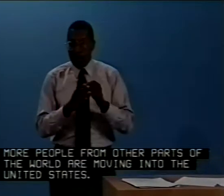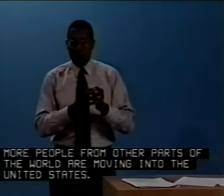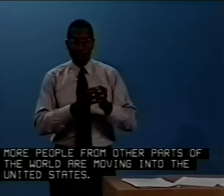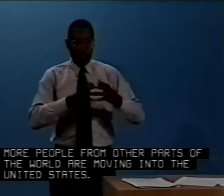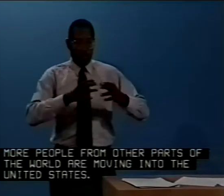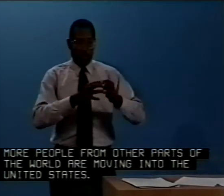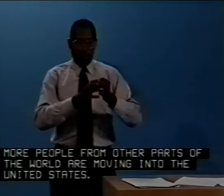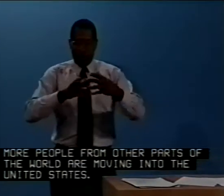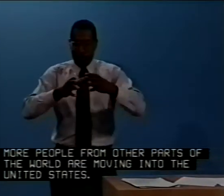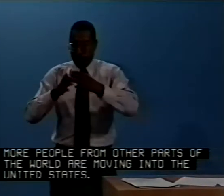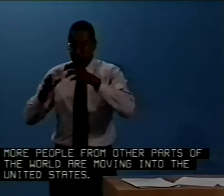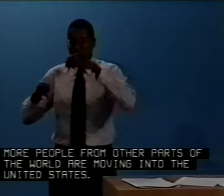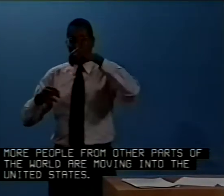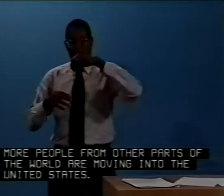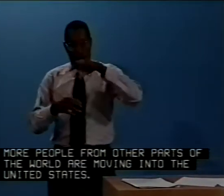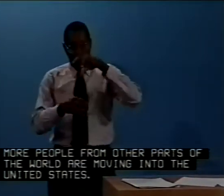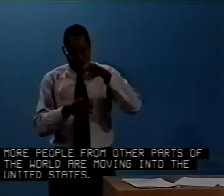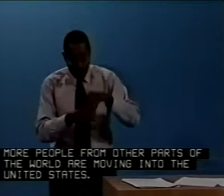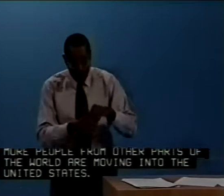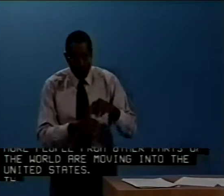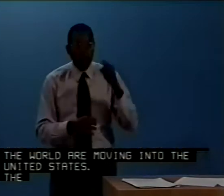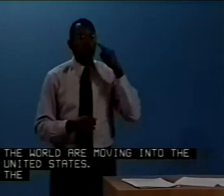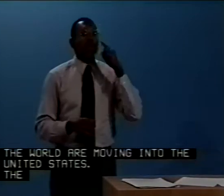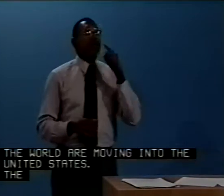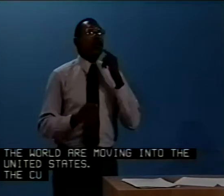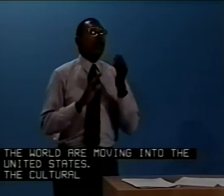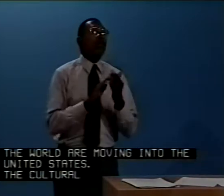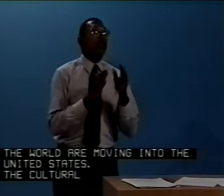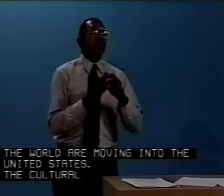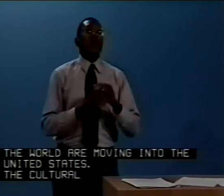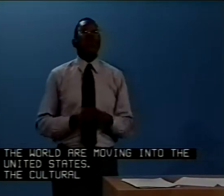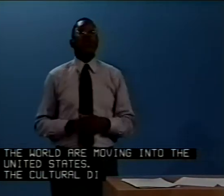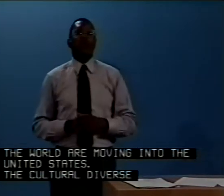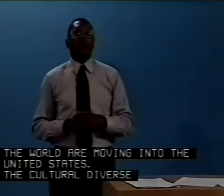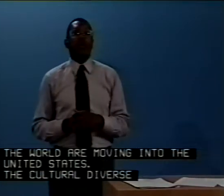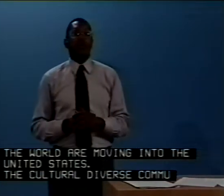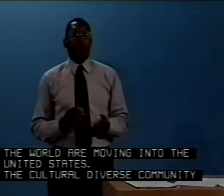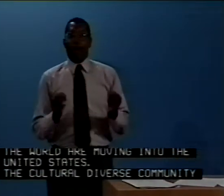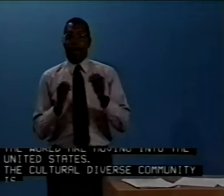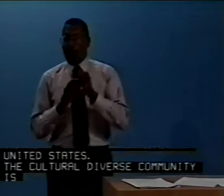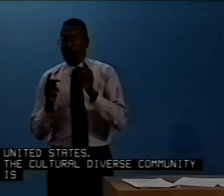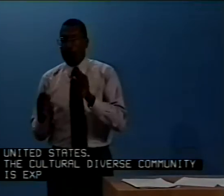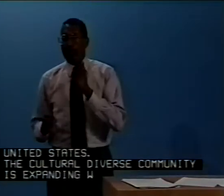The cultural diverse community is expanding within the deaf community as well.